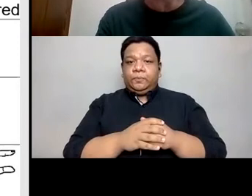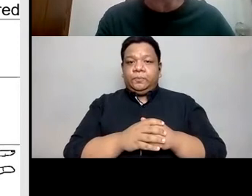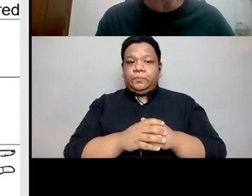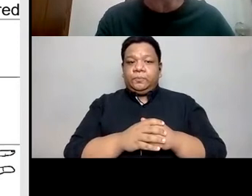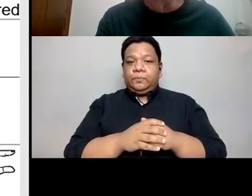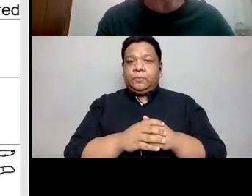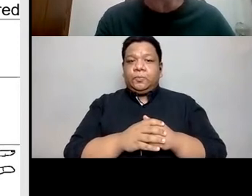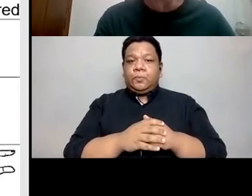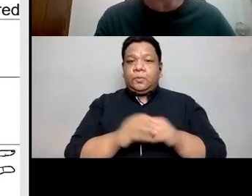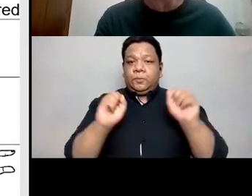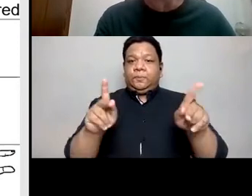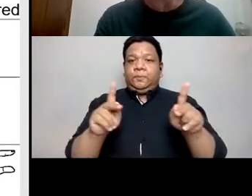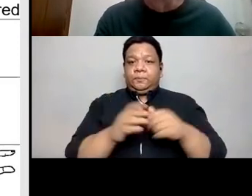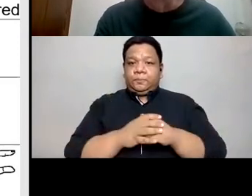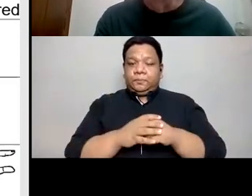Okay.